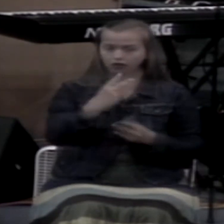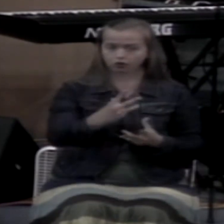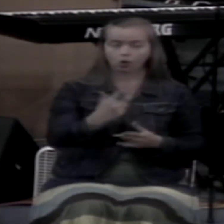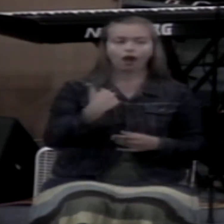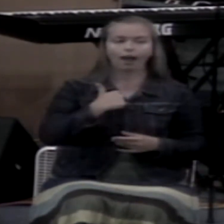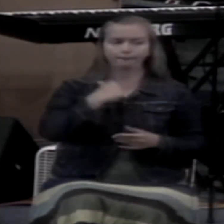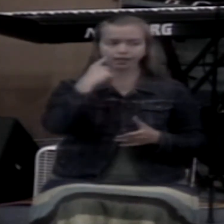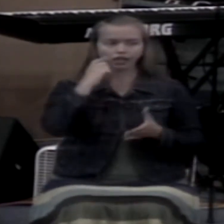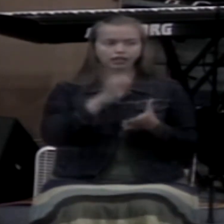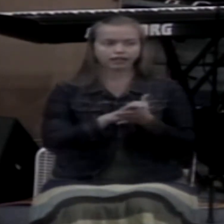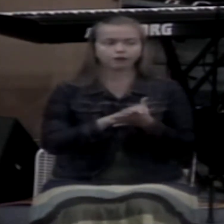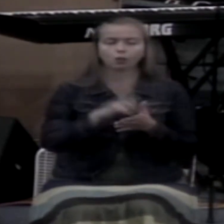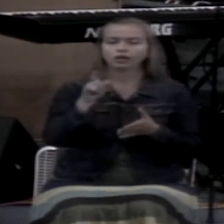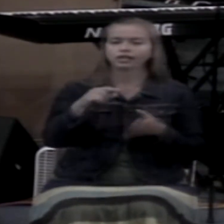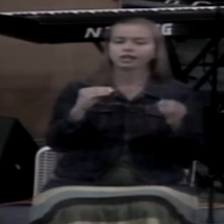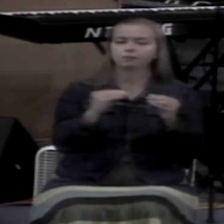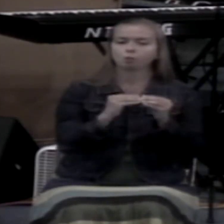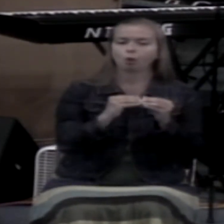That